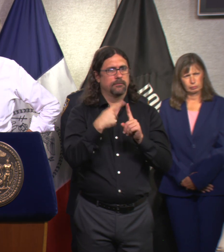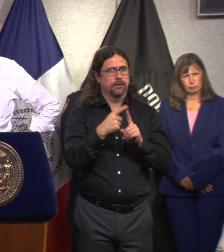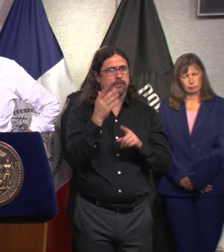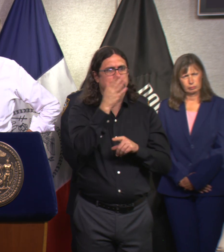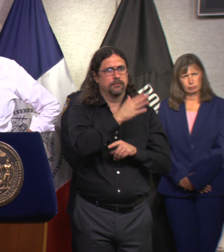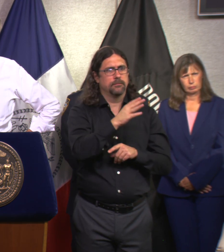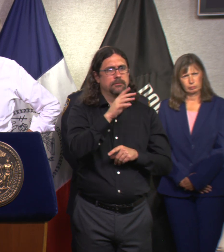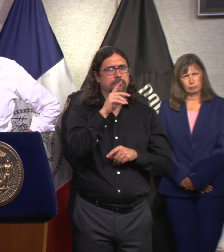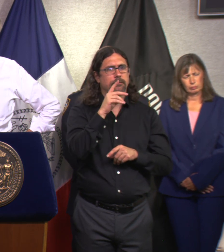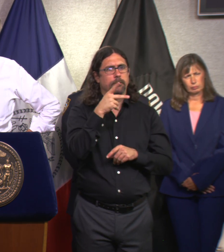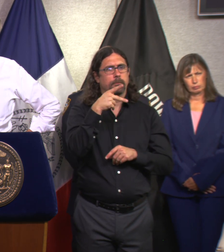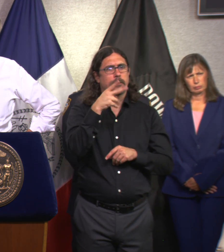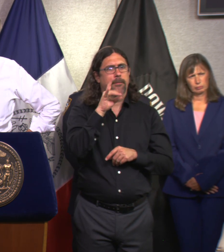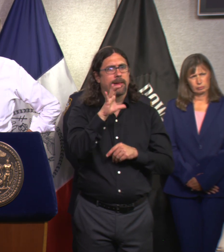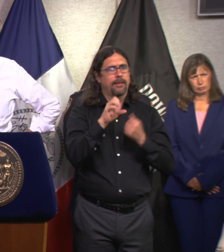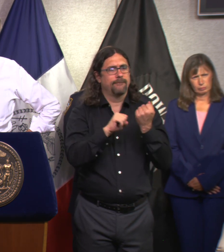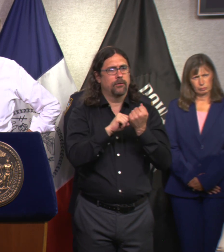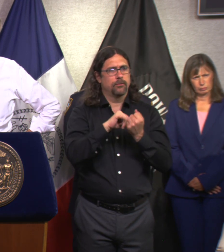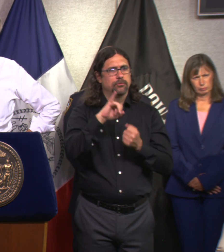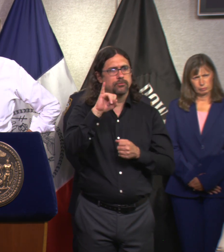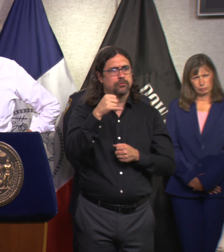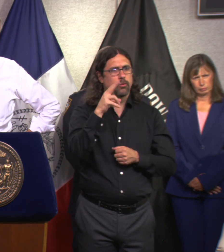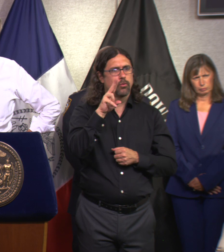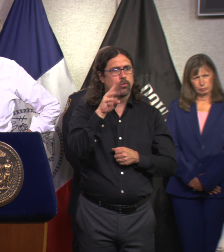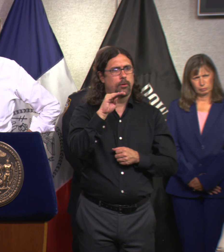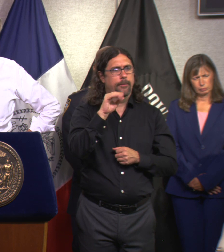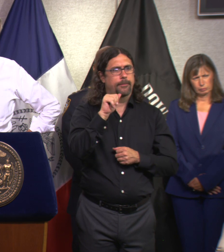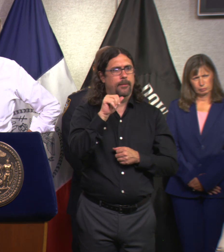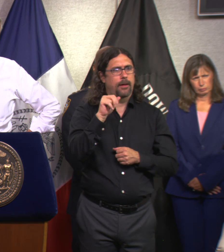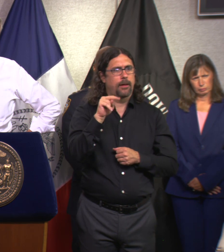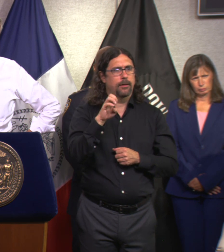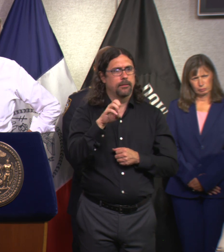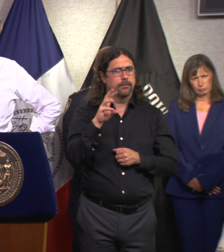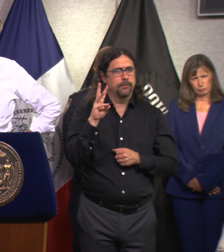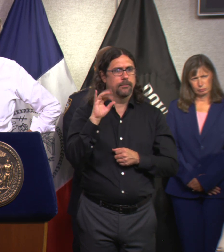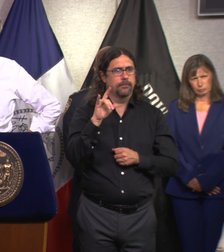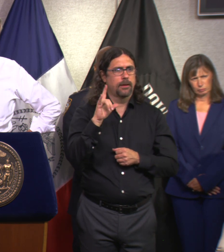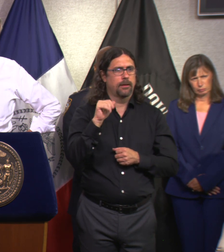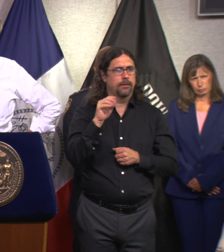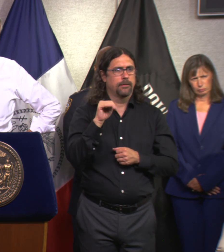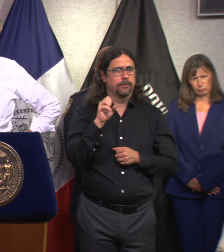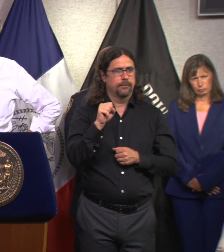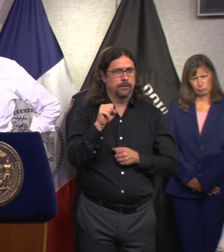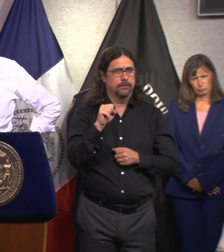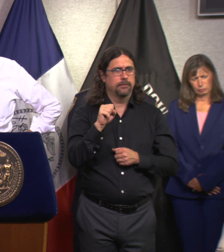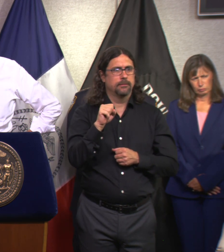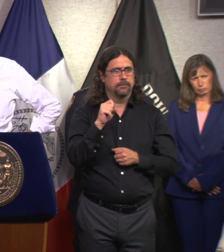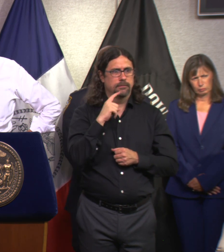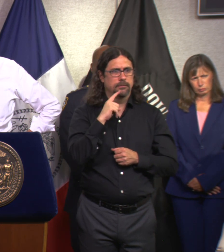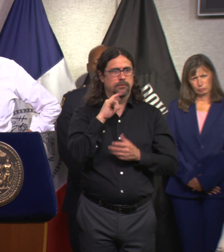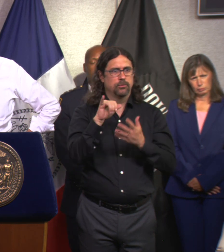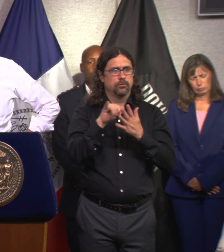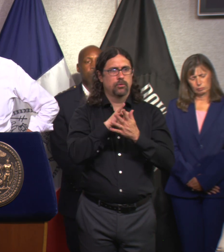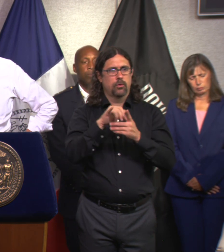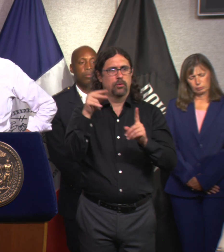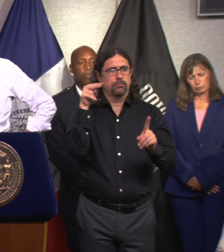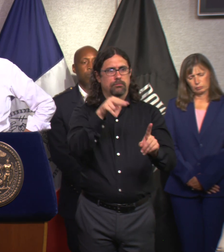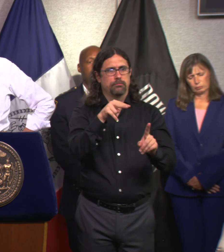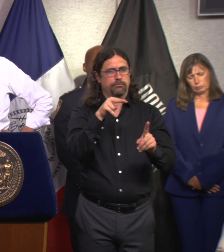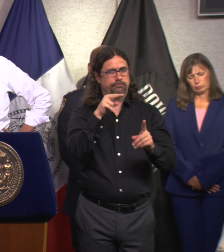said that what has happened in New York City demonstrates that Black lives don't matter here. And so I'm